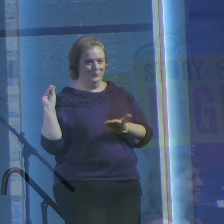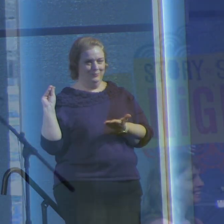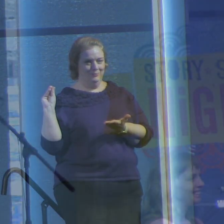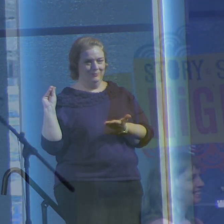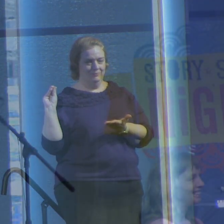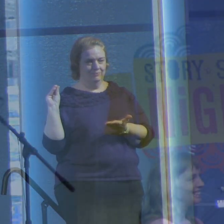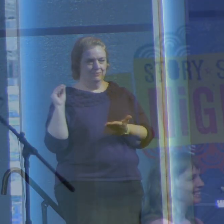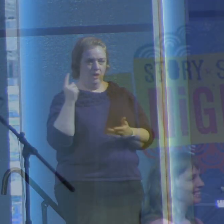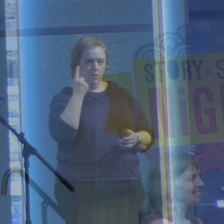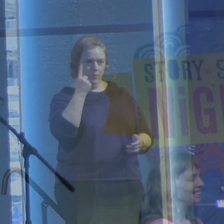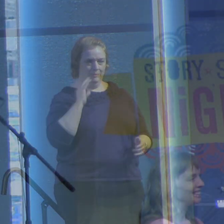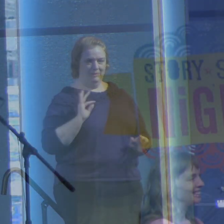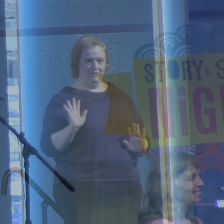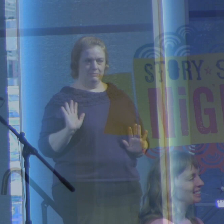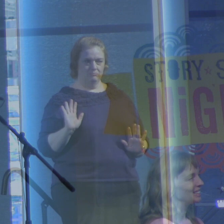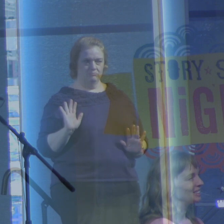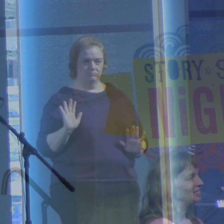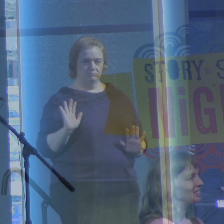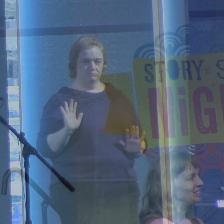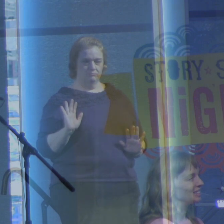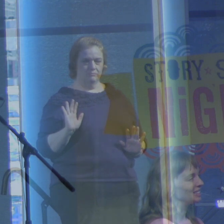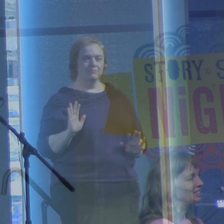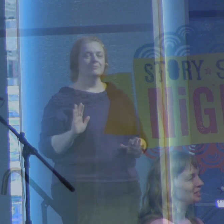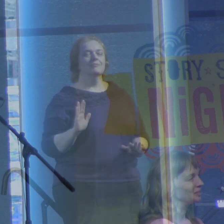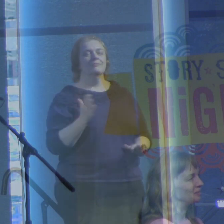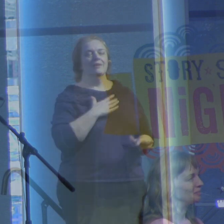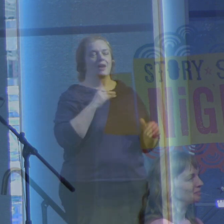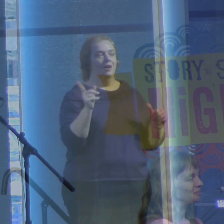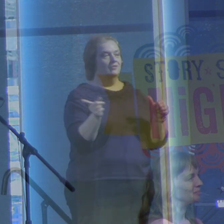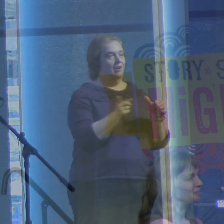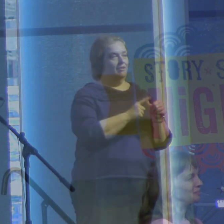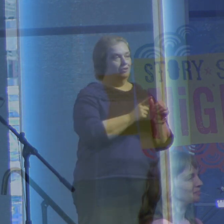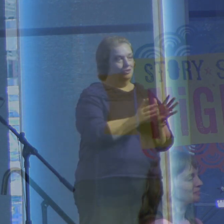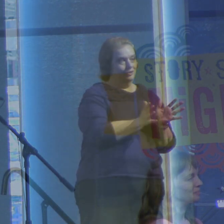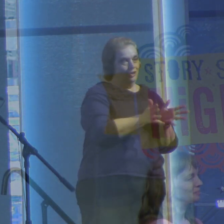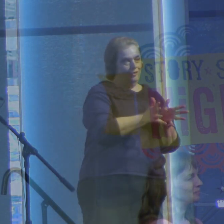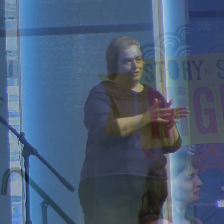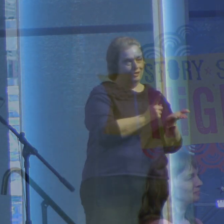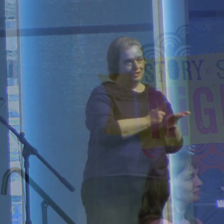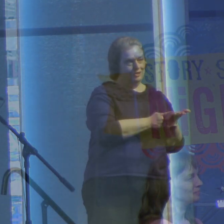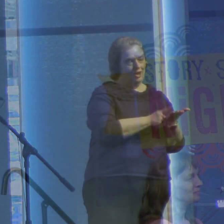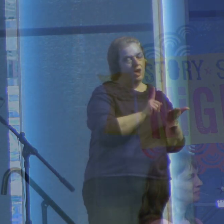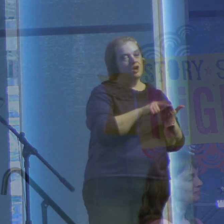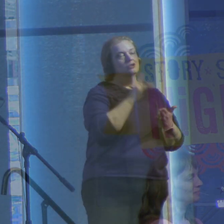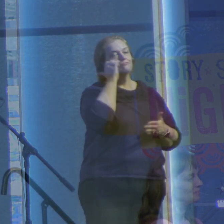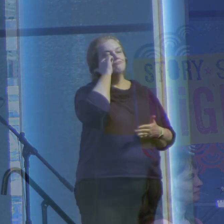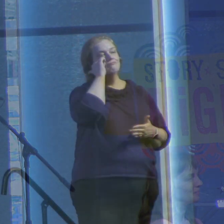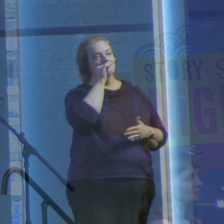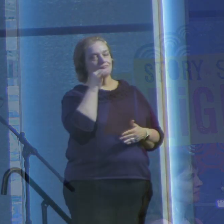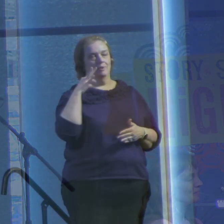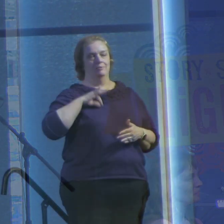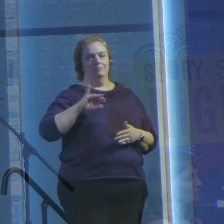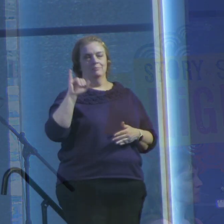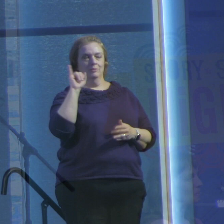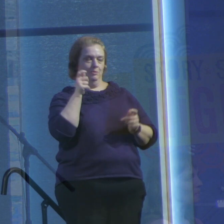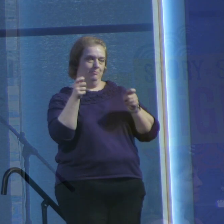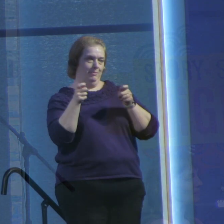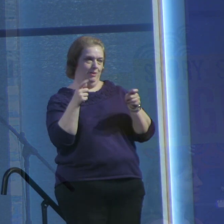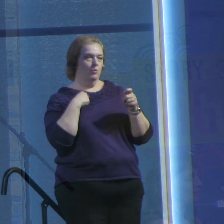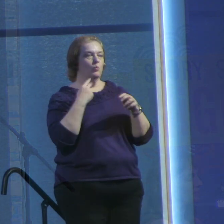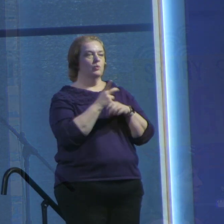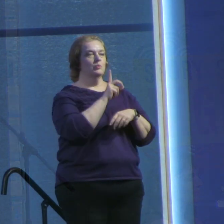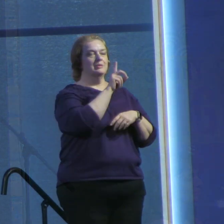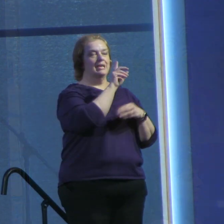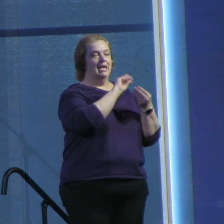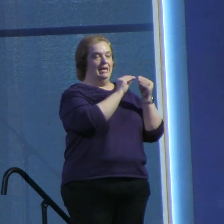Just one benefit. From our first conversation to day-to-day benefits management, we use data-driven and